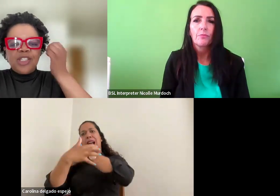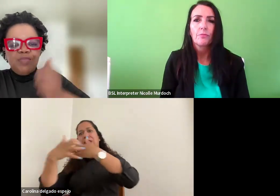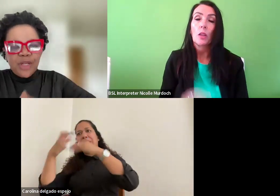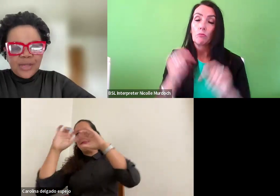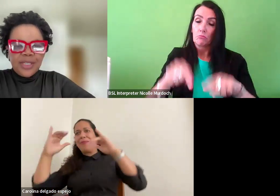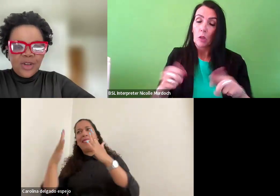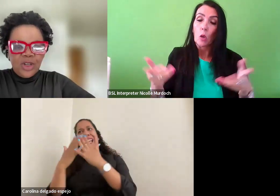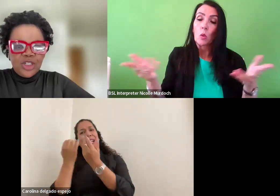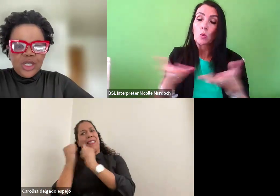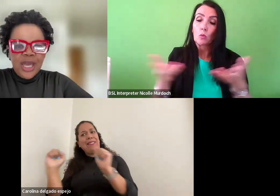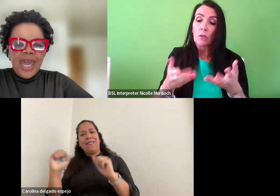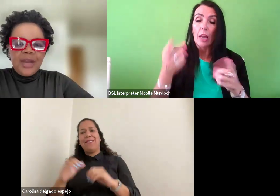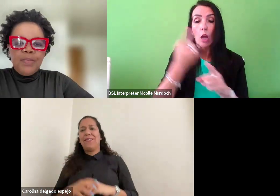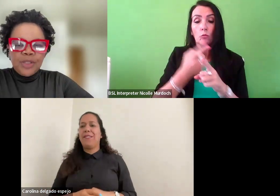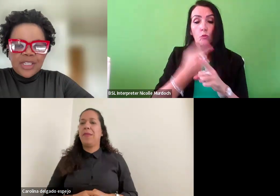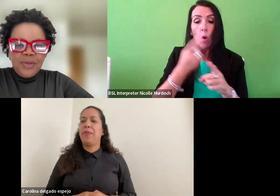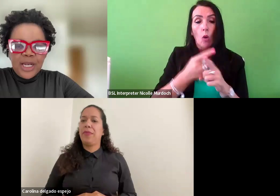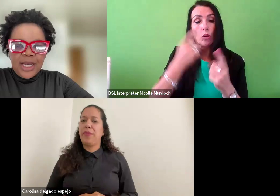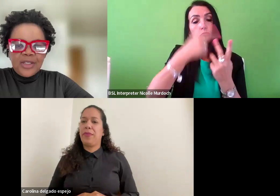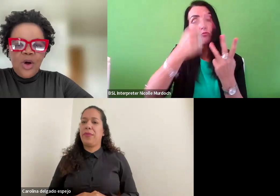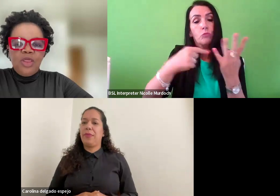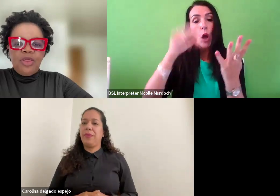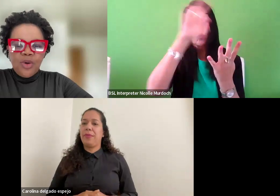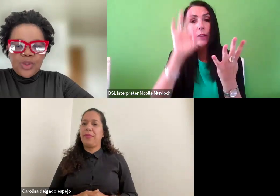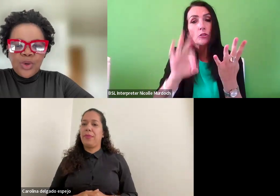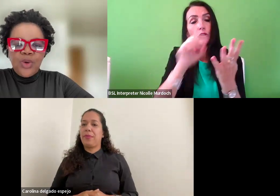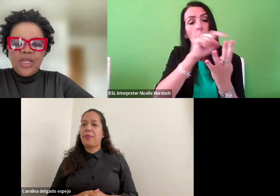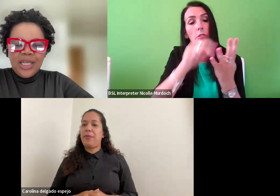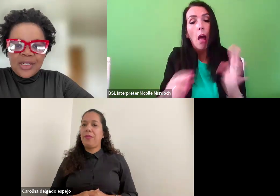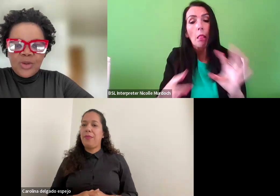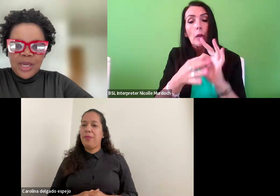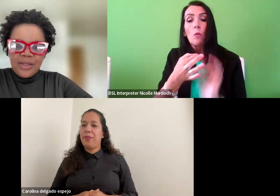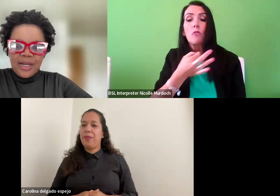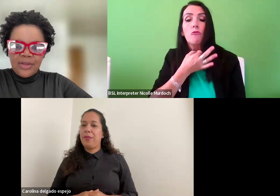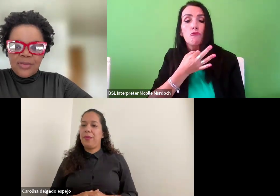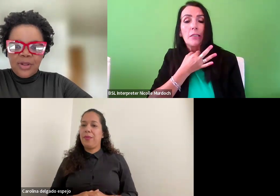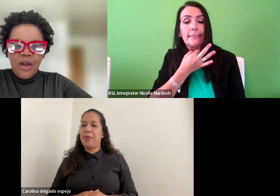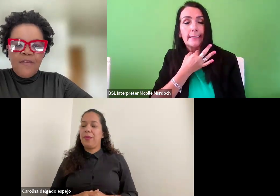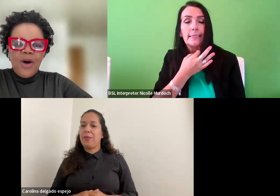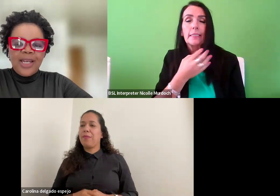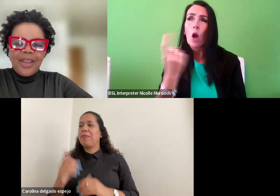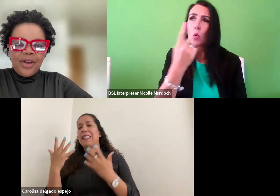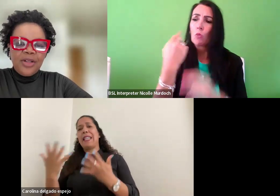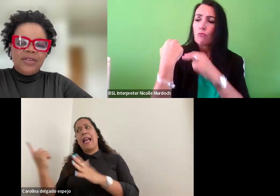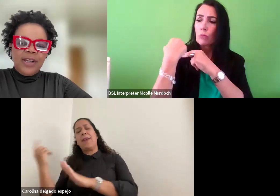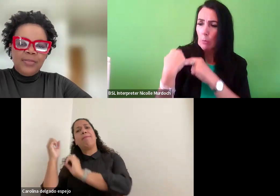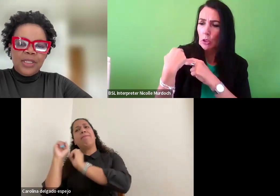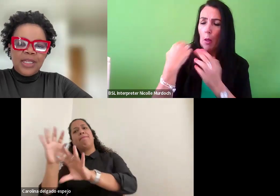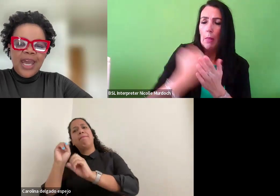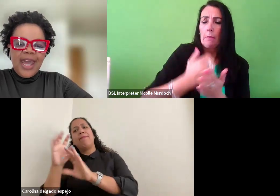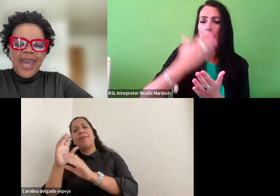develop responsible technology and put the spotlight on those who need to be held accountable for